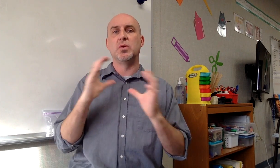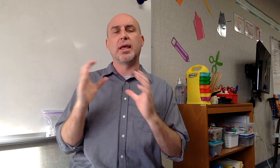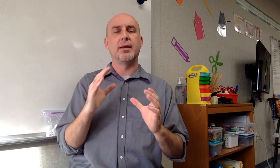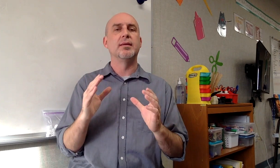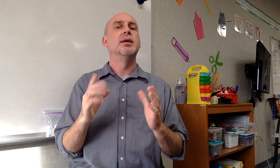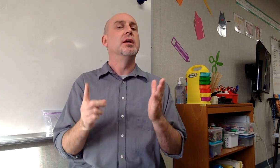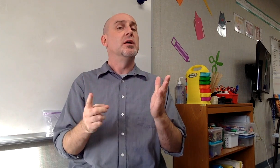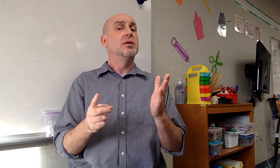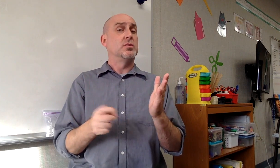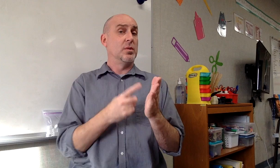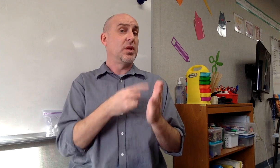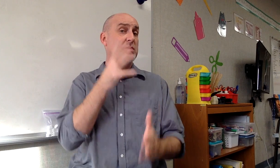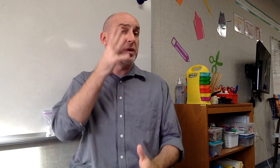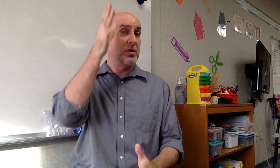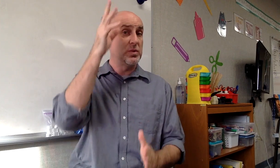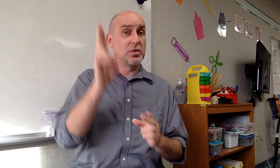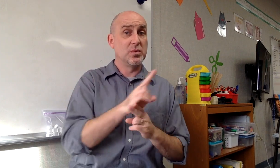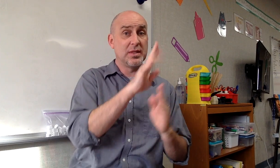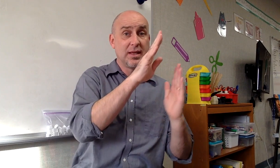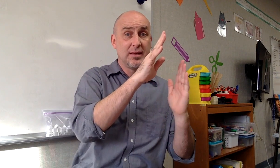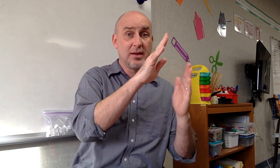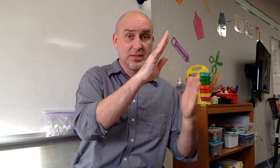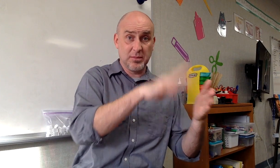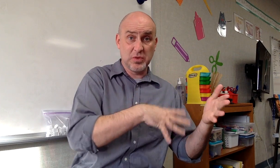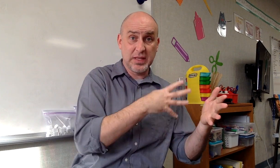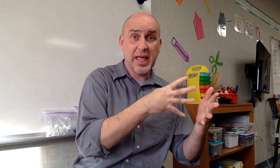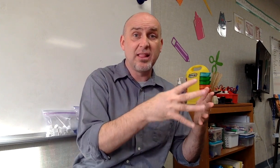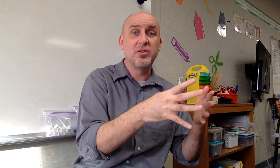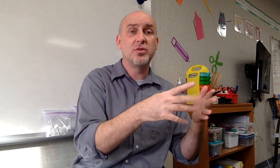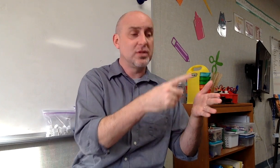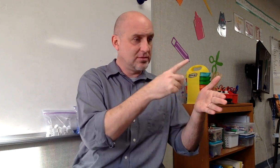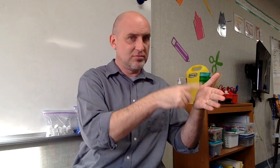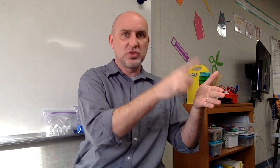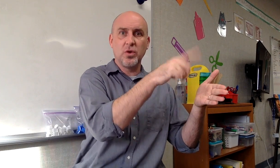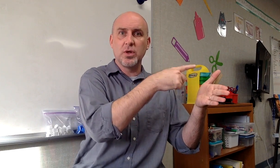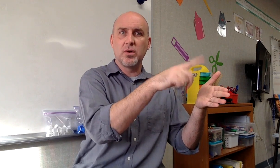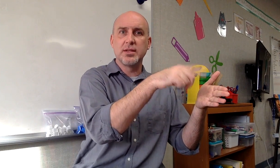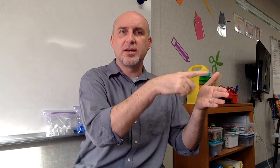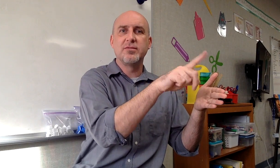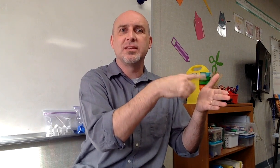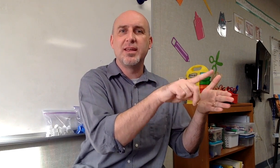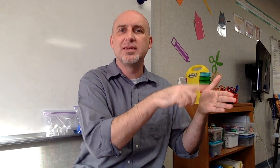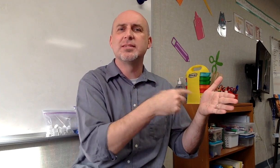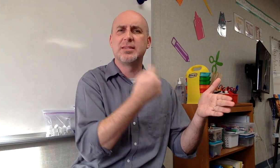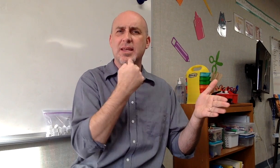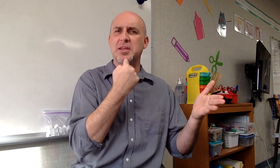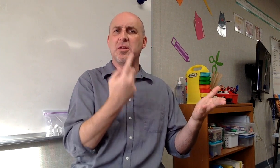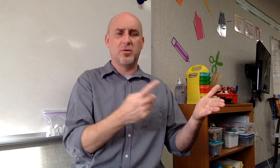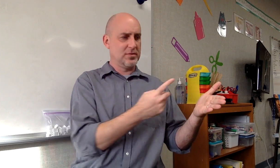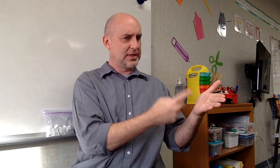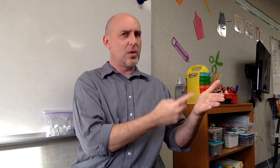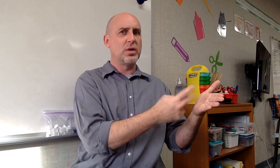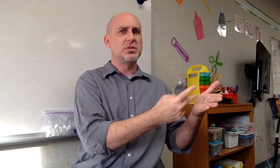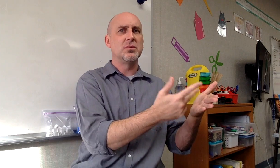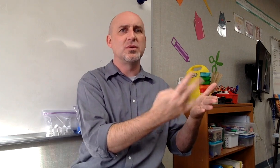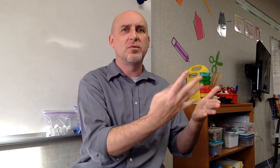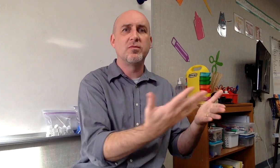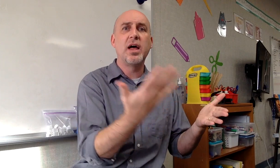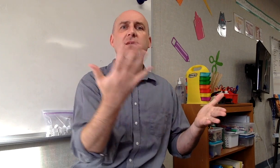communicate it. So sometimes parents will use, I've seen them use a calendar and show and cross off the days and say, let's count 1, 2, 3, 4, 5.